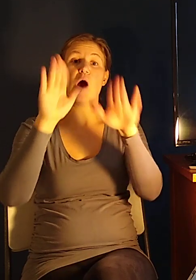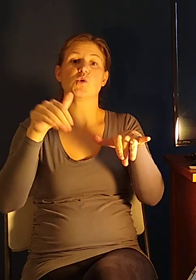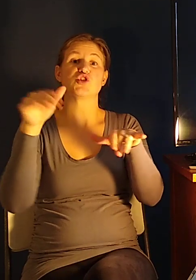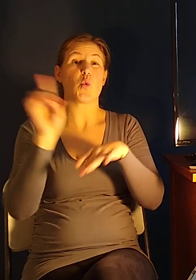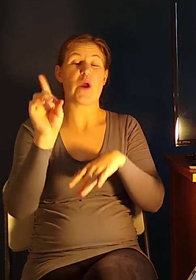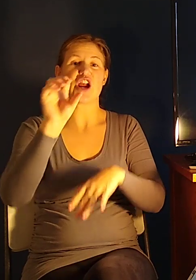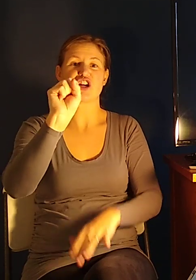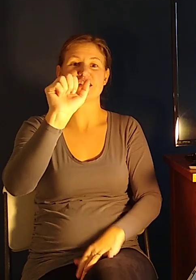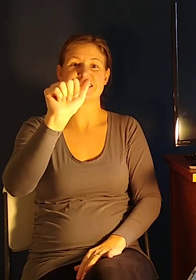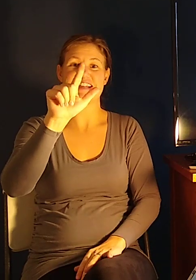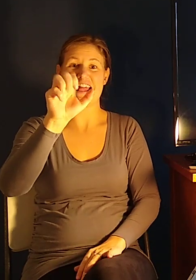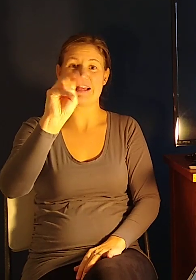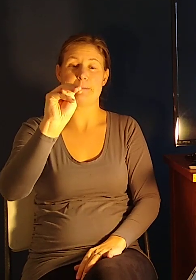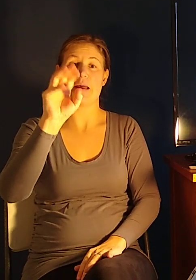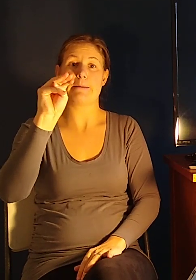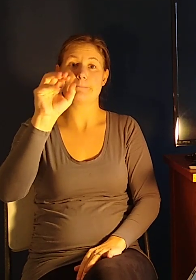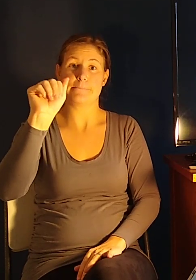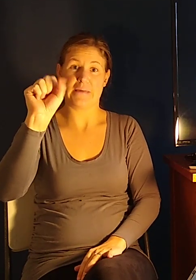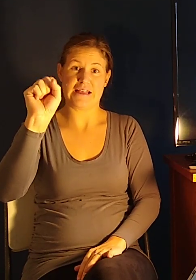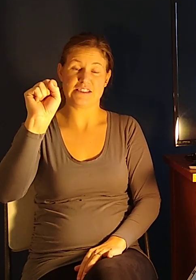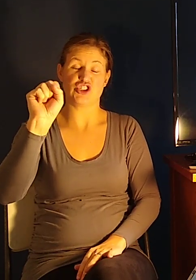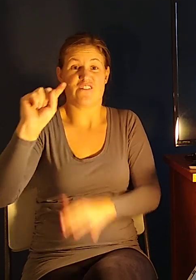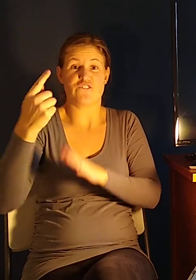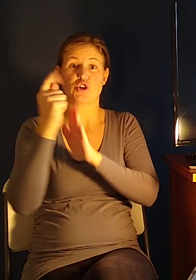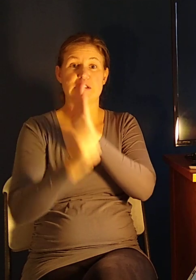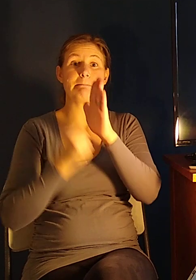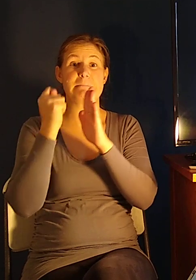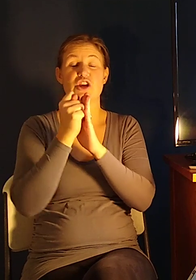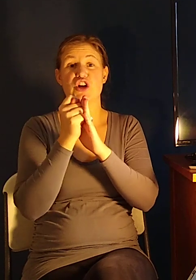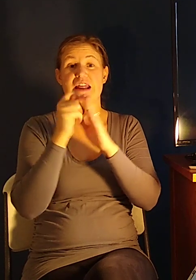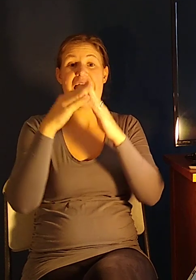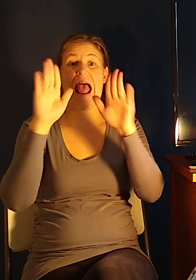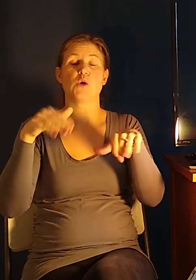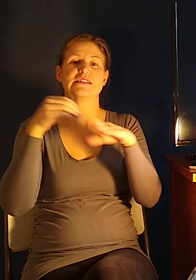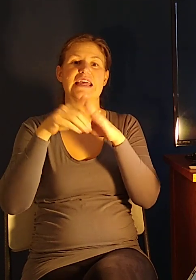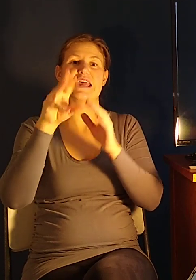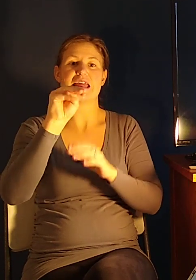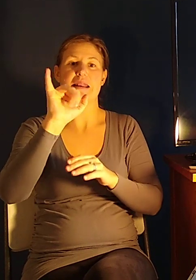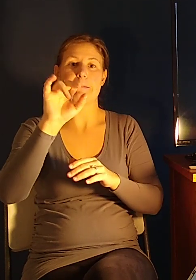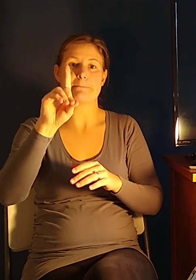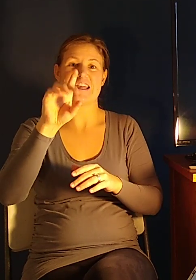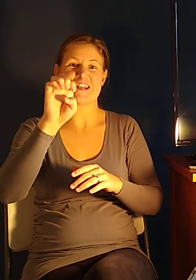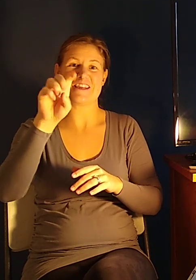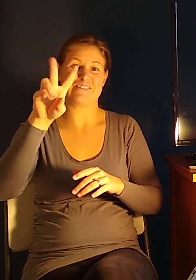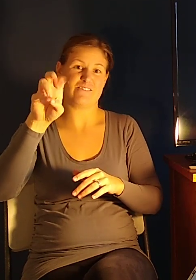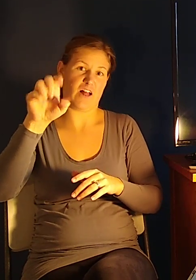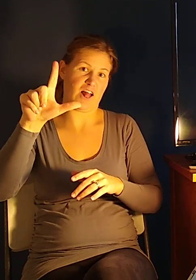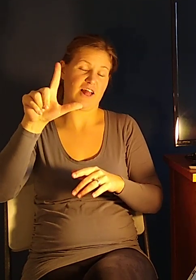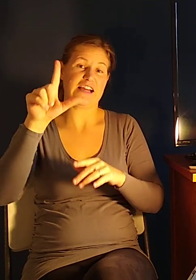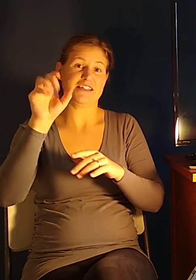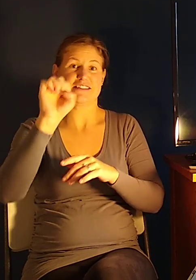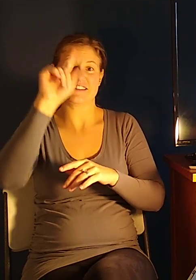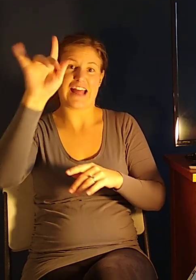period house in medieval styling. It represents an example of one of the oldest wooden